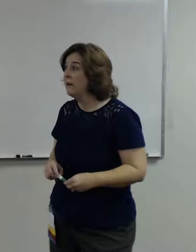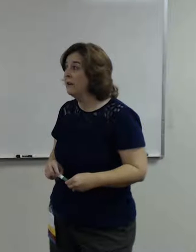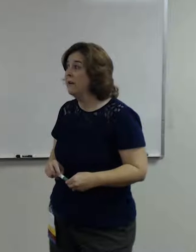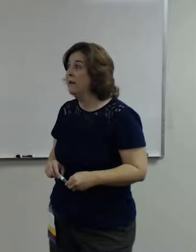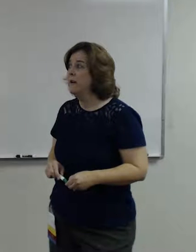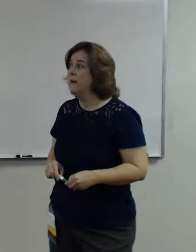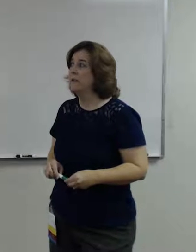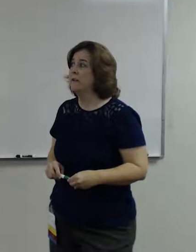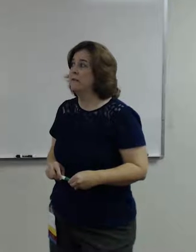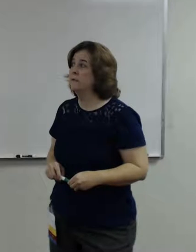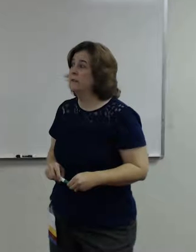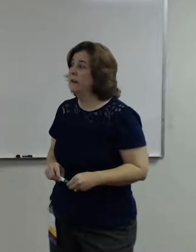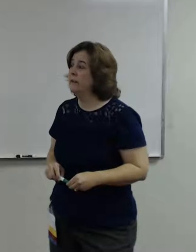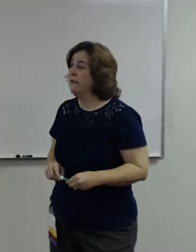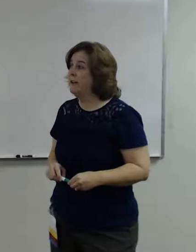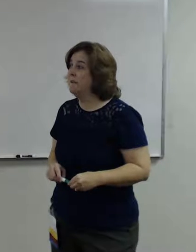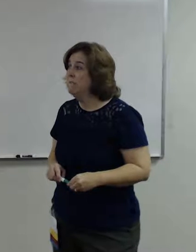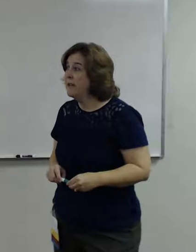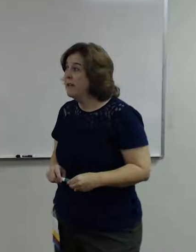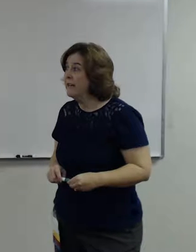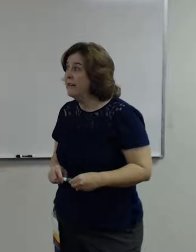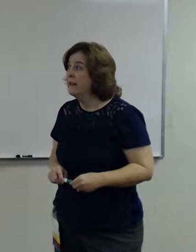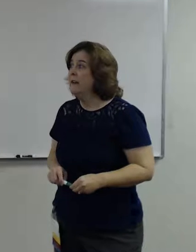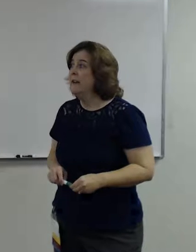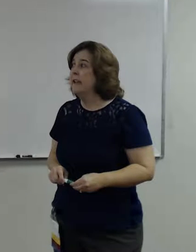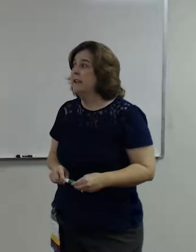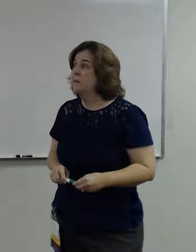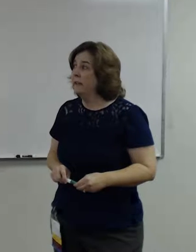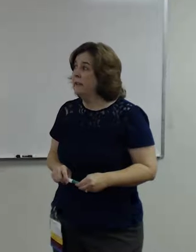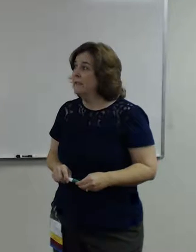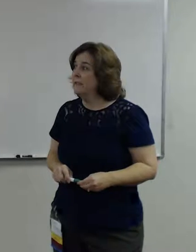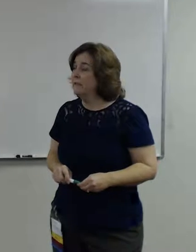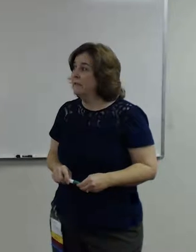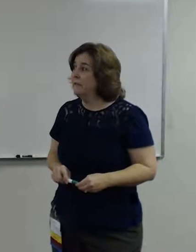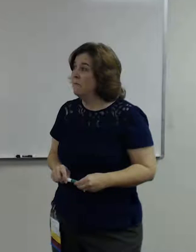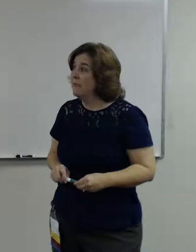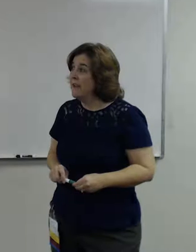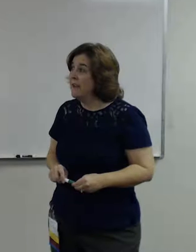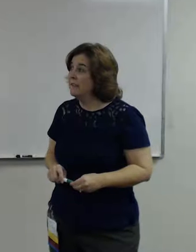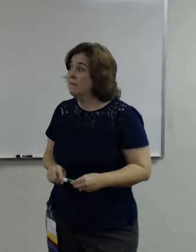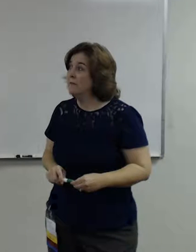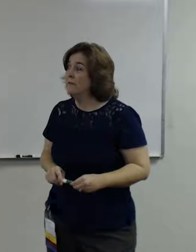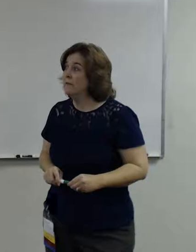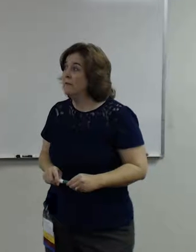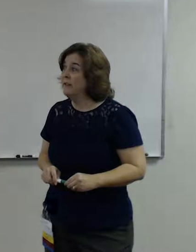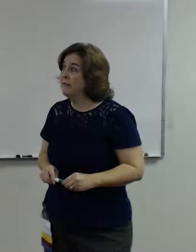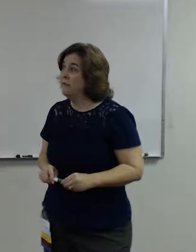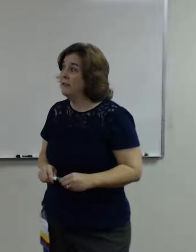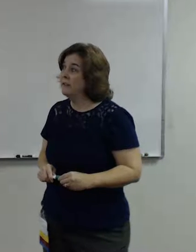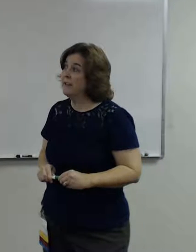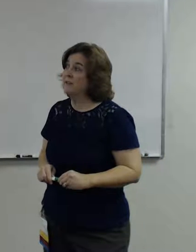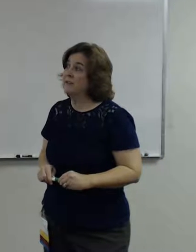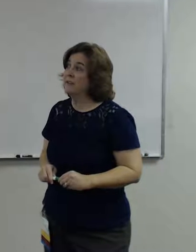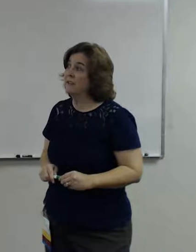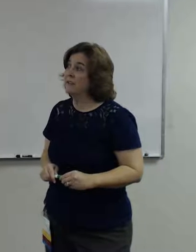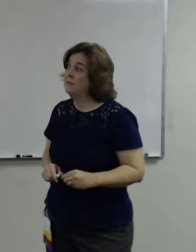lawyer. They're trying to divide the money and split it several different ways amongst different deaf organizations and the